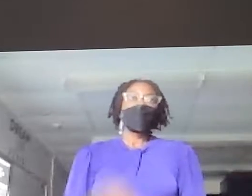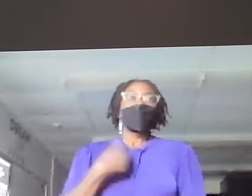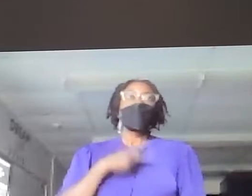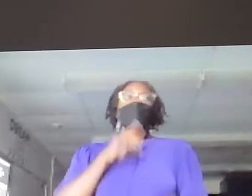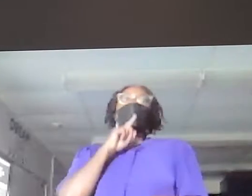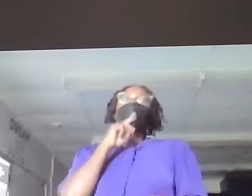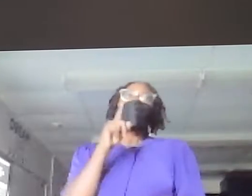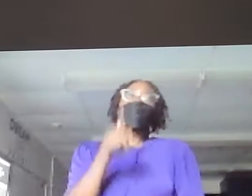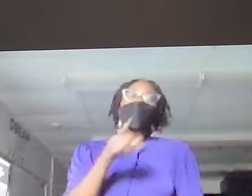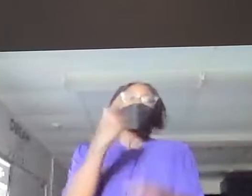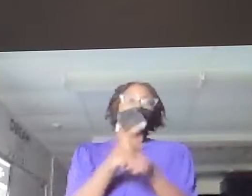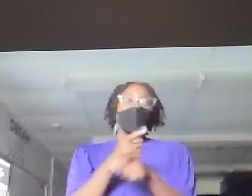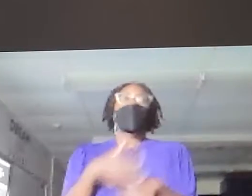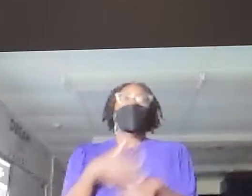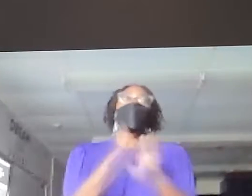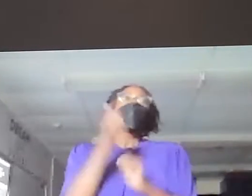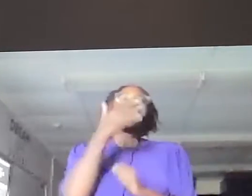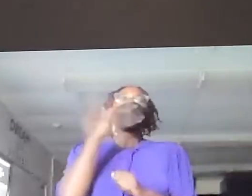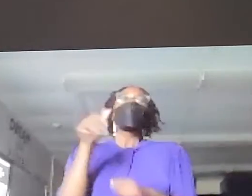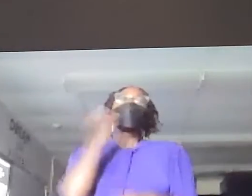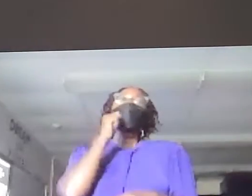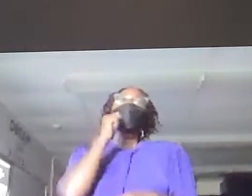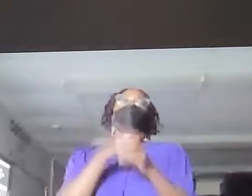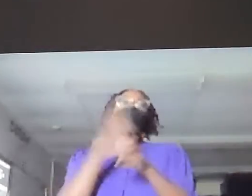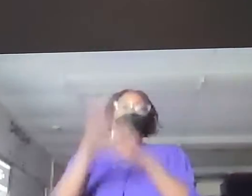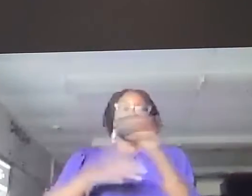positively like, I am the luckiest girl in the world.